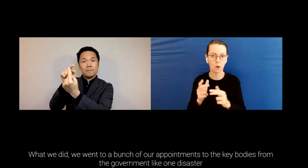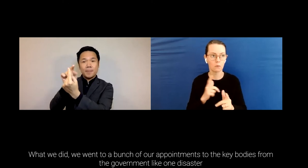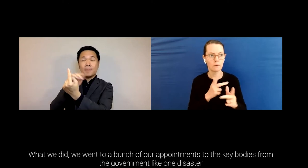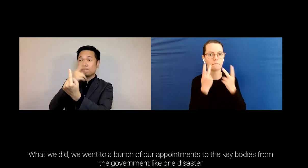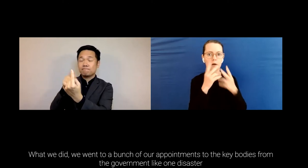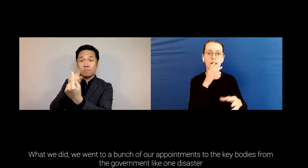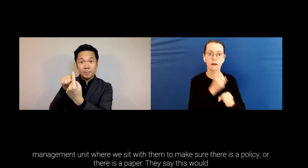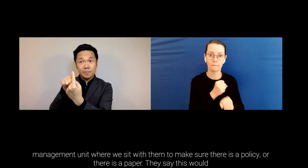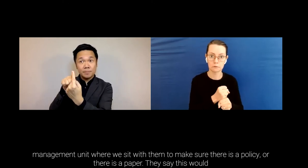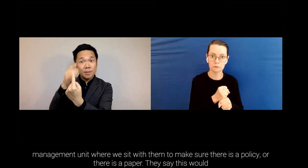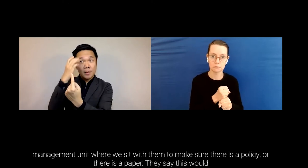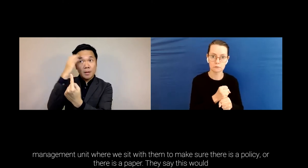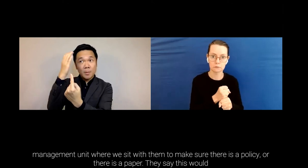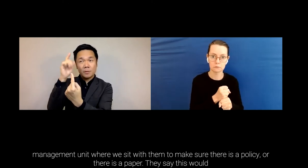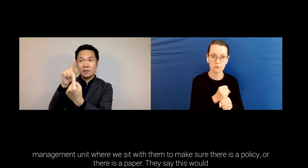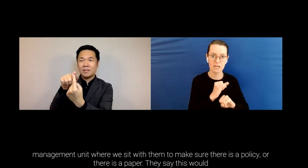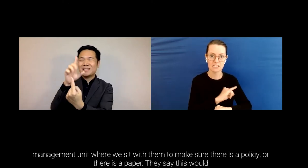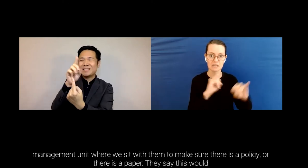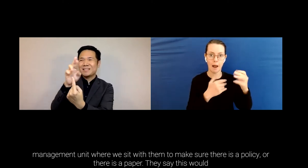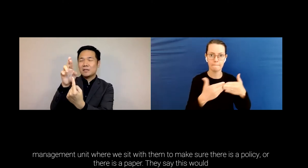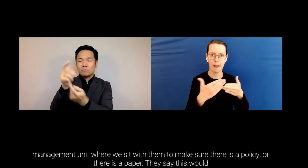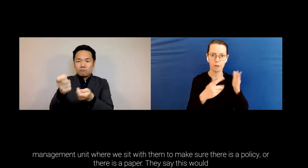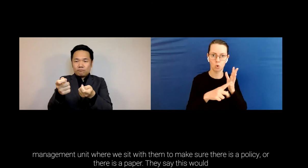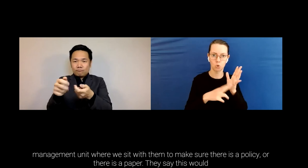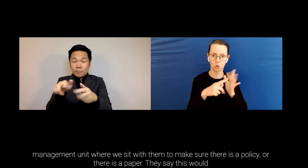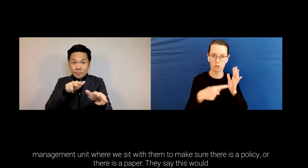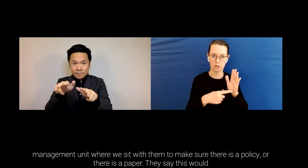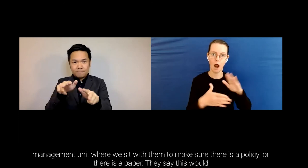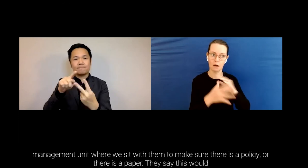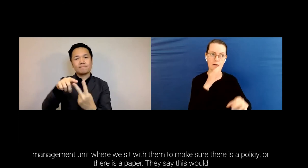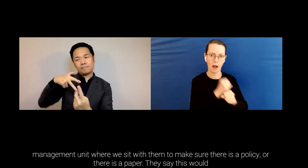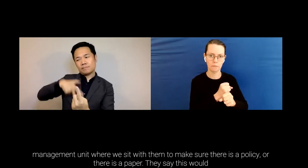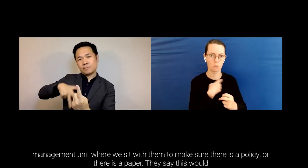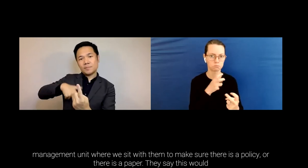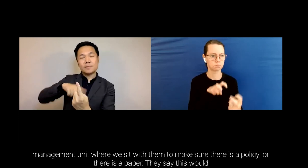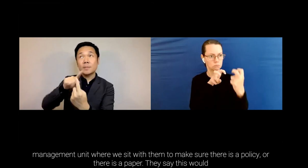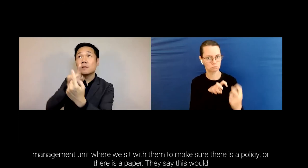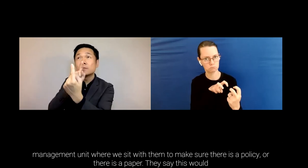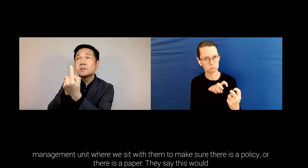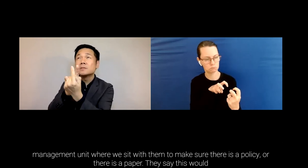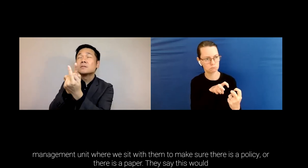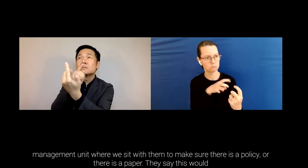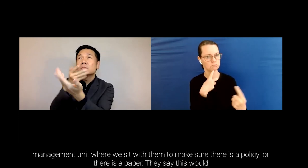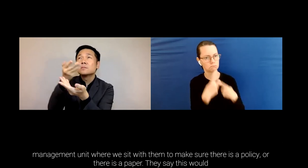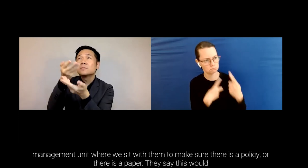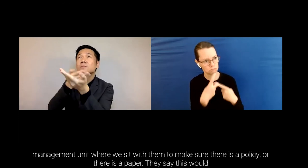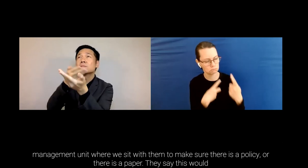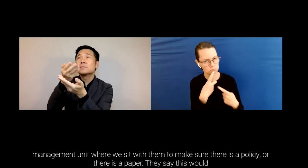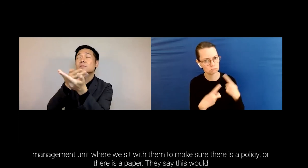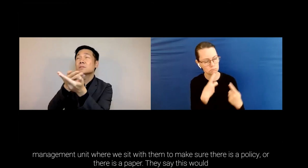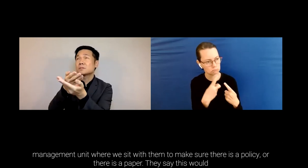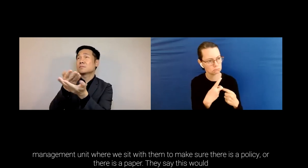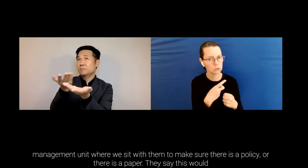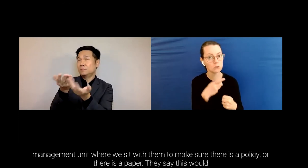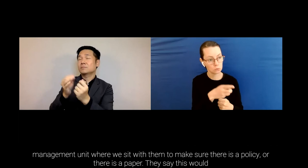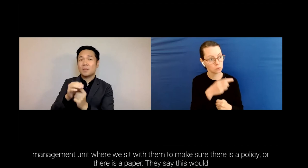is the disaster management unit, where we sit with them to make sure